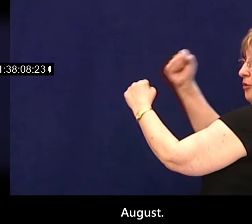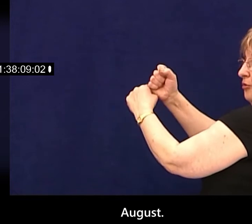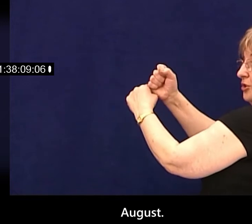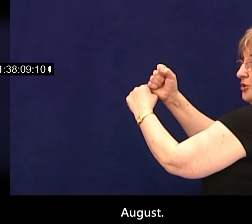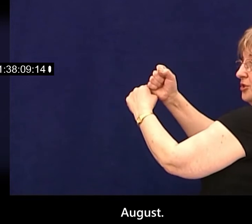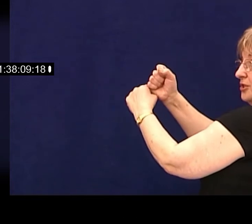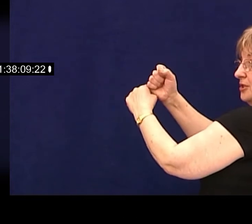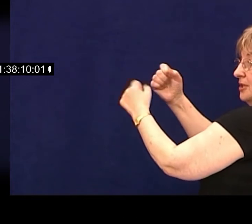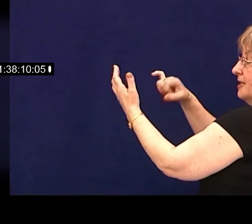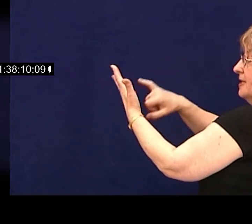August,